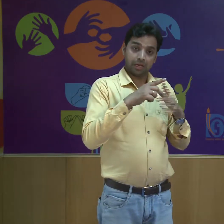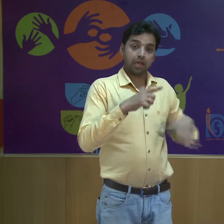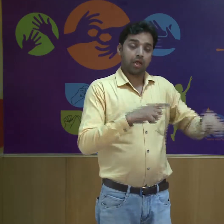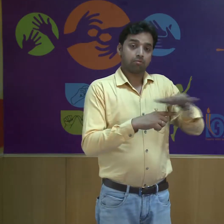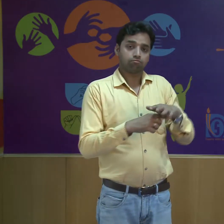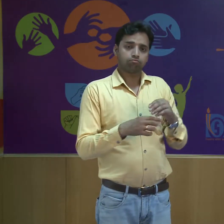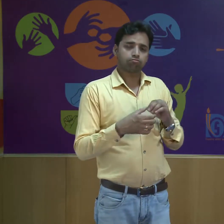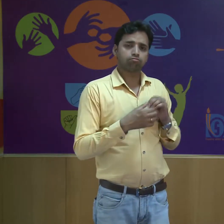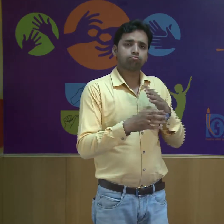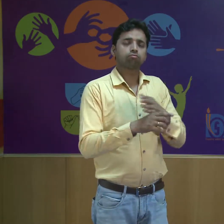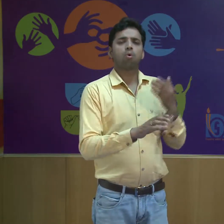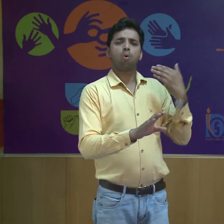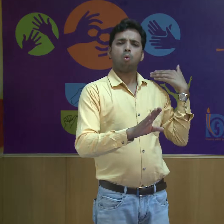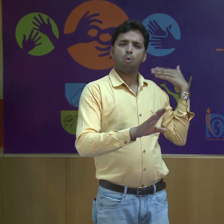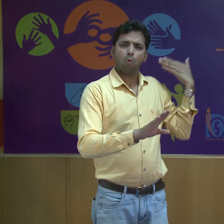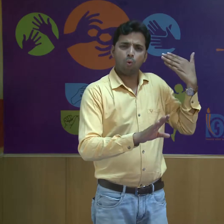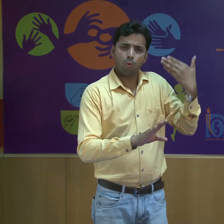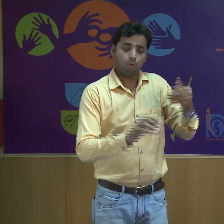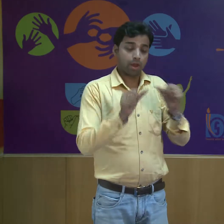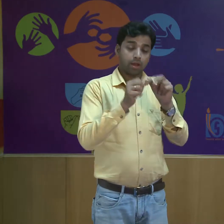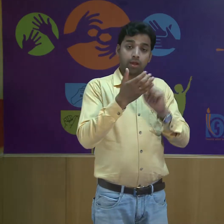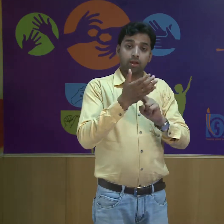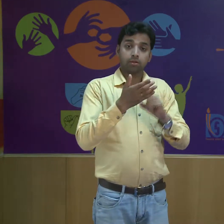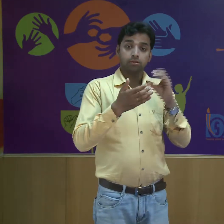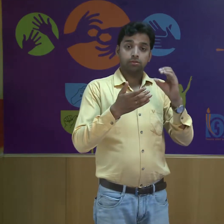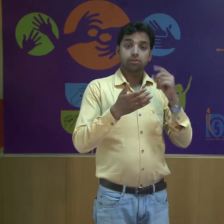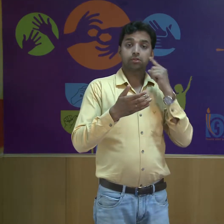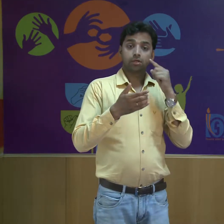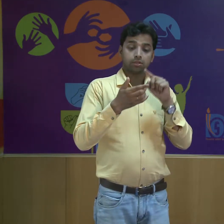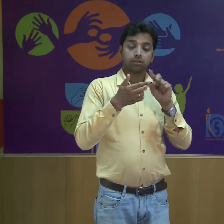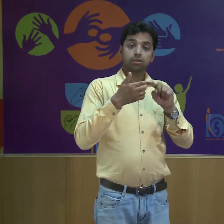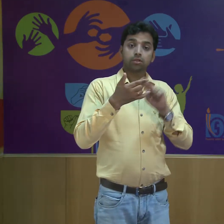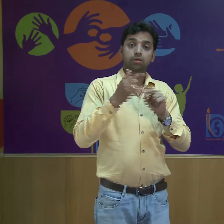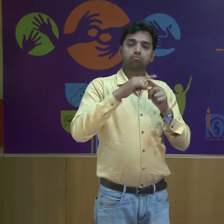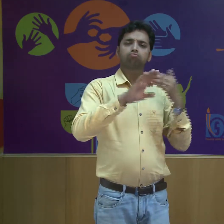ancient times also.